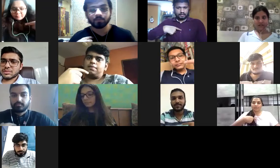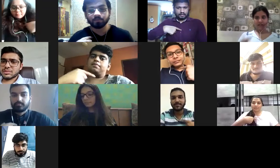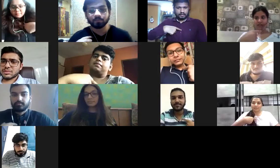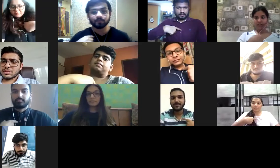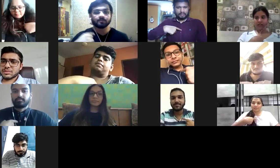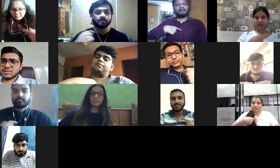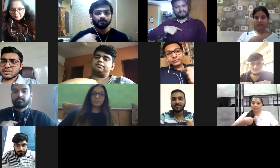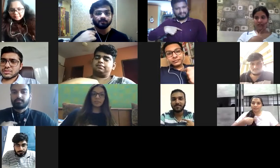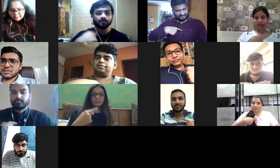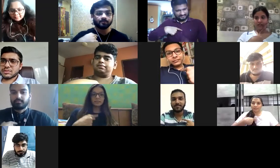Yes.